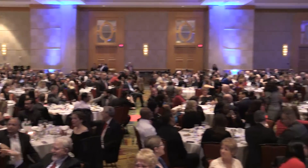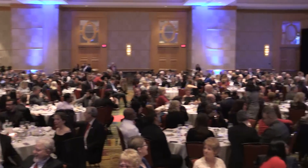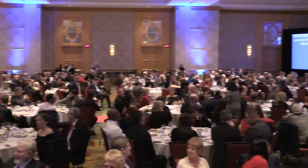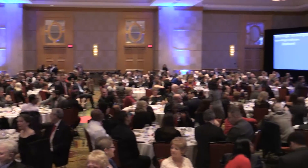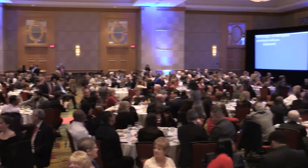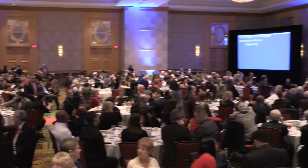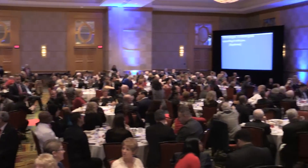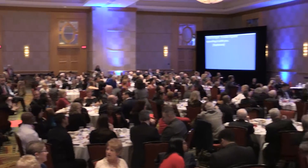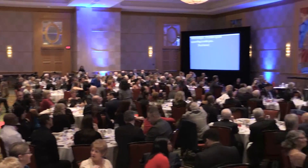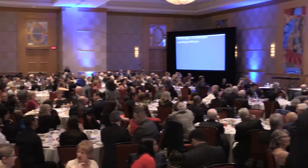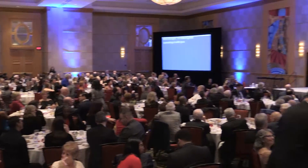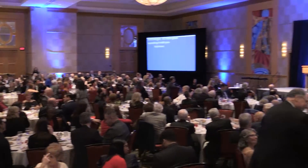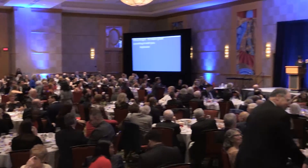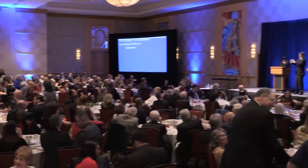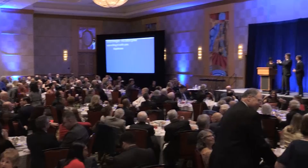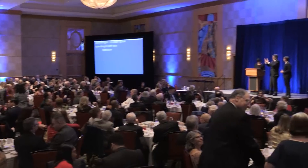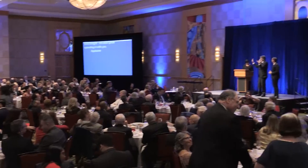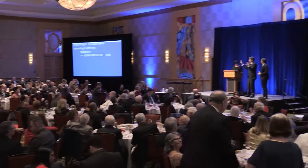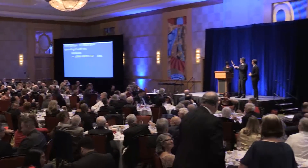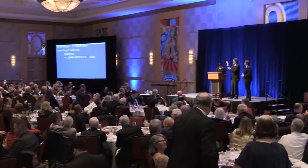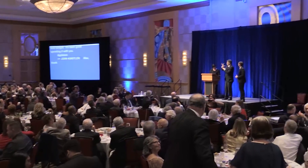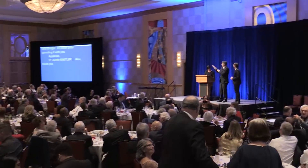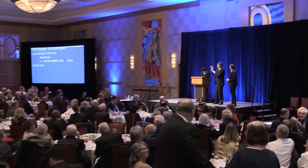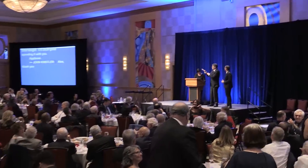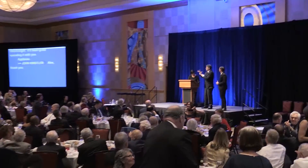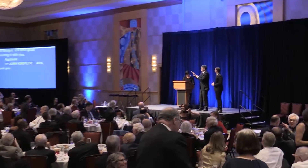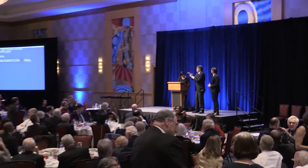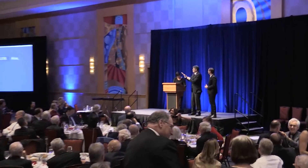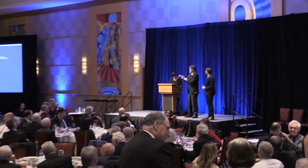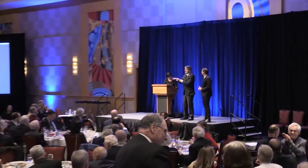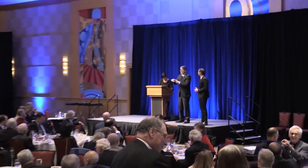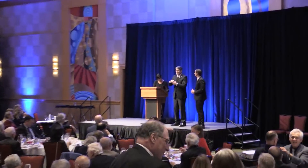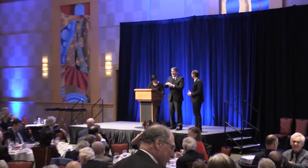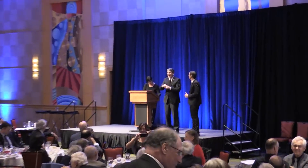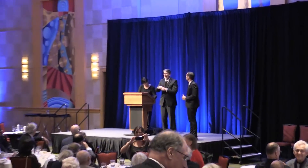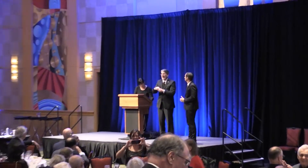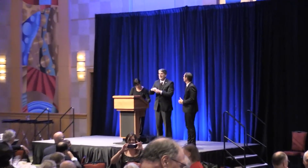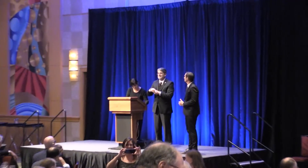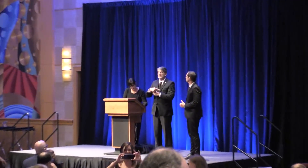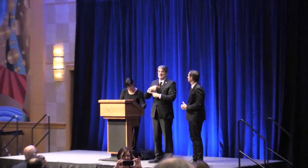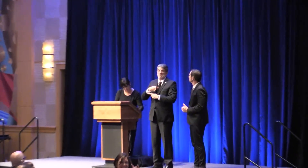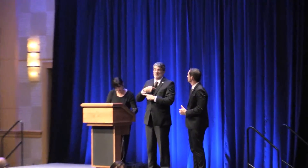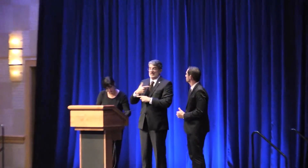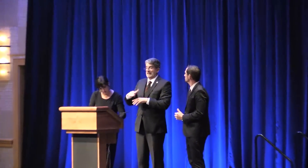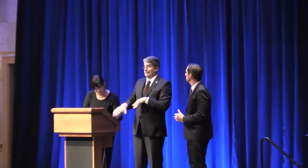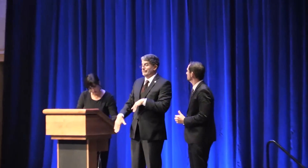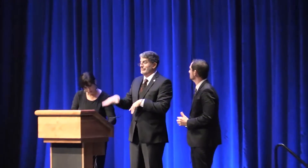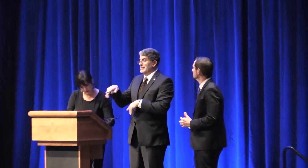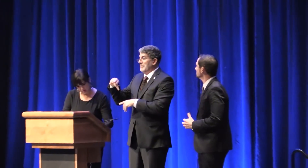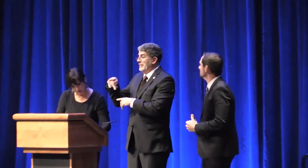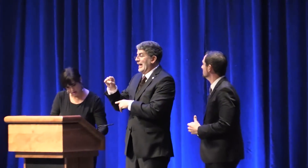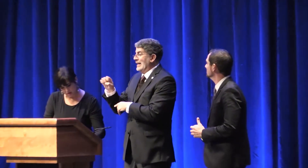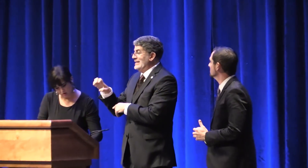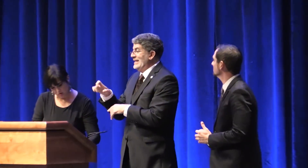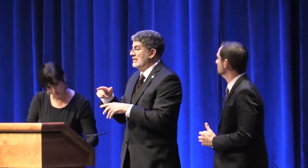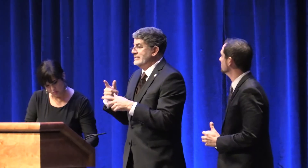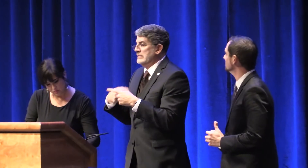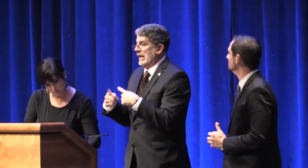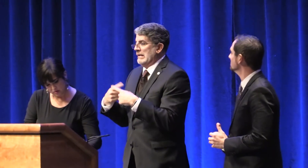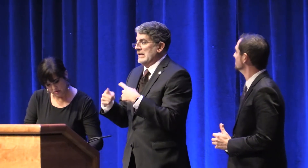I look at him sign, and my goodness, his finger spelling is so clear. I grew up